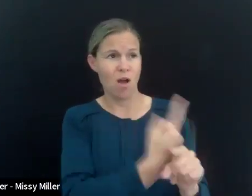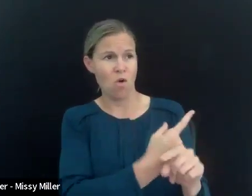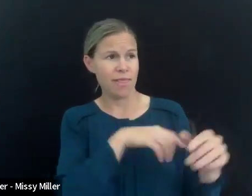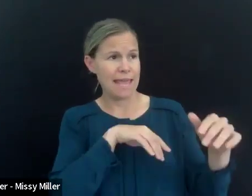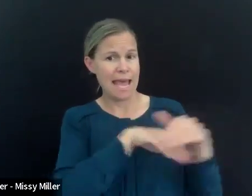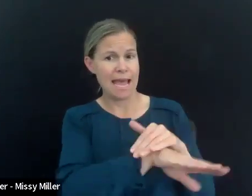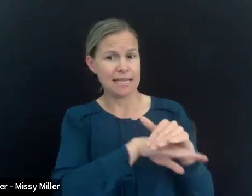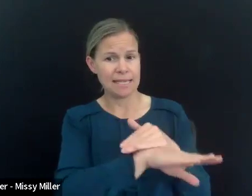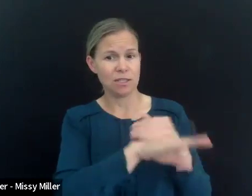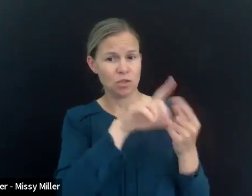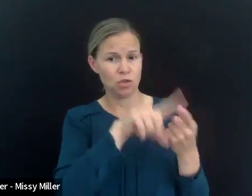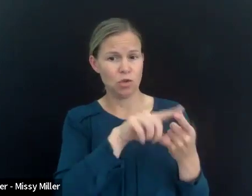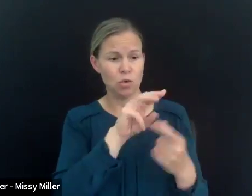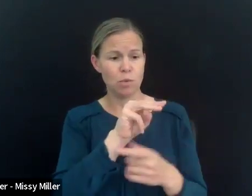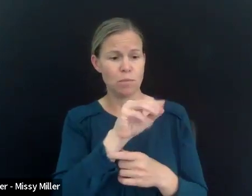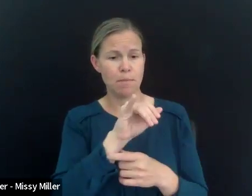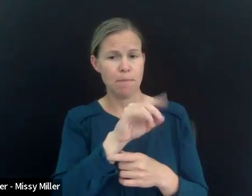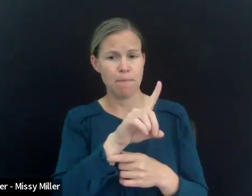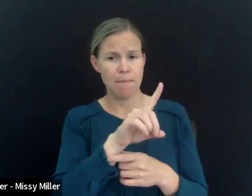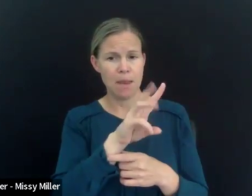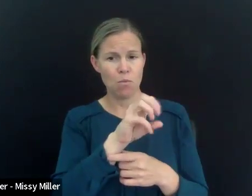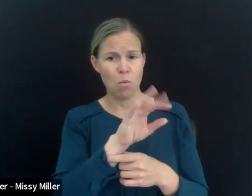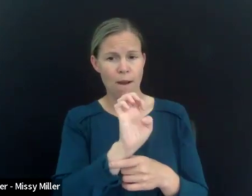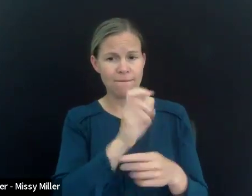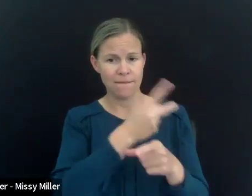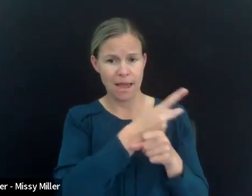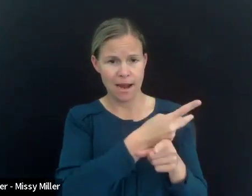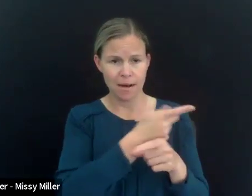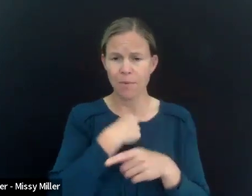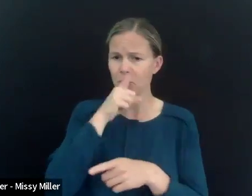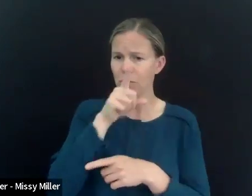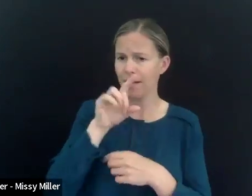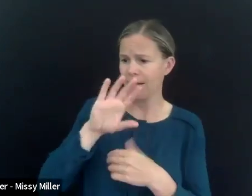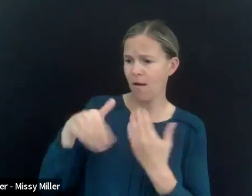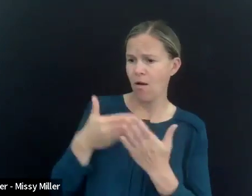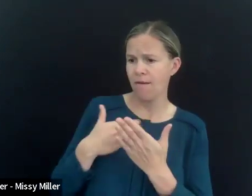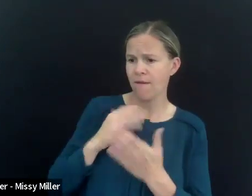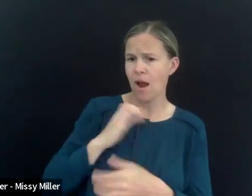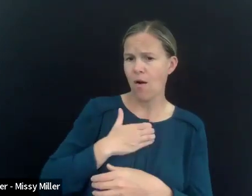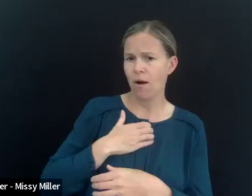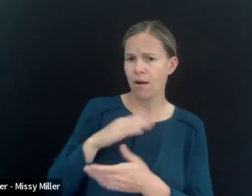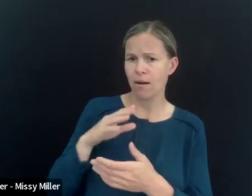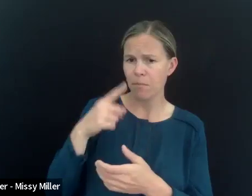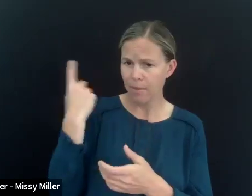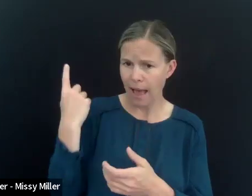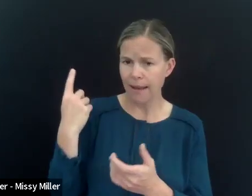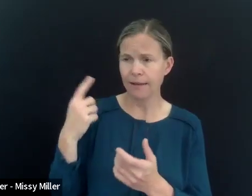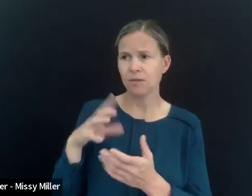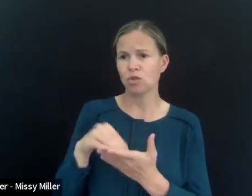access to midwifery care, but what are a lot of our Black midwives and even student midwives, what are